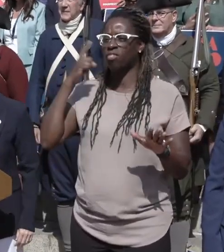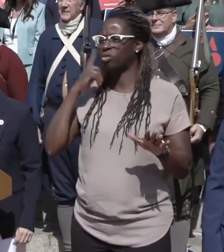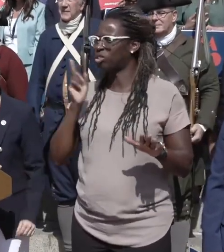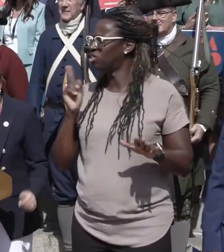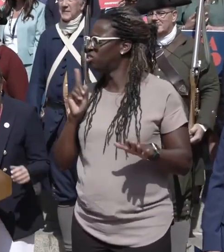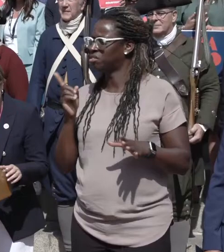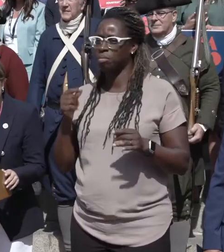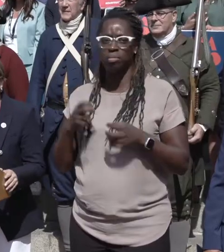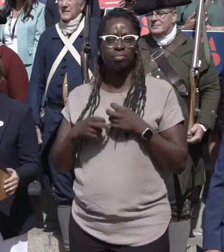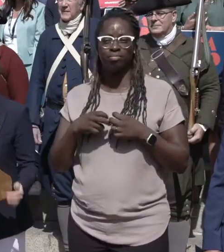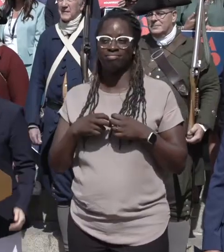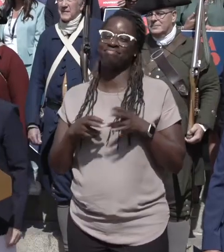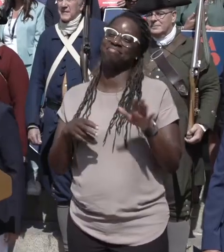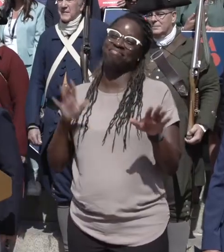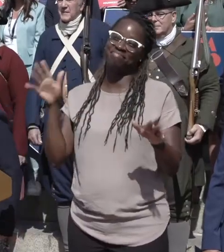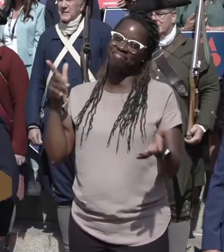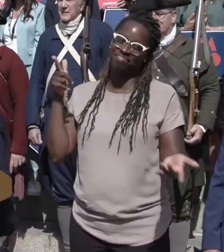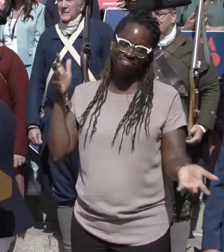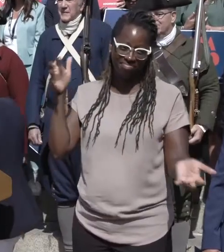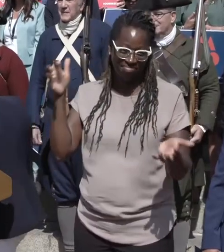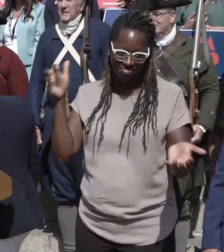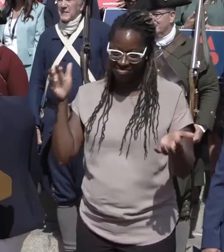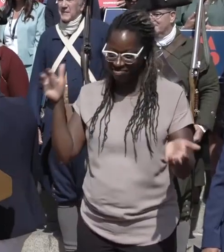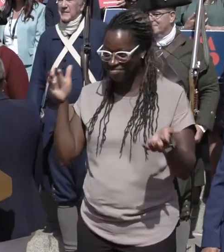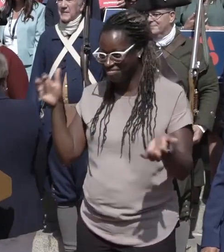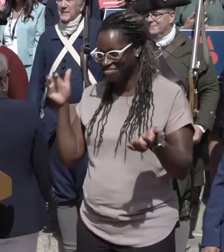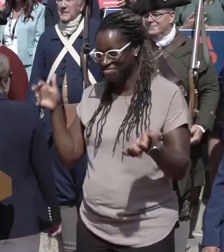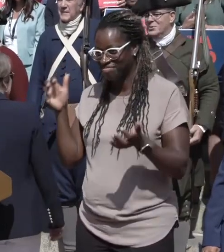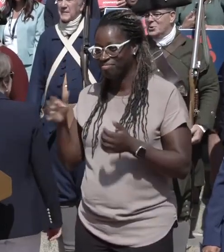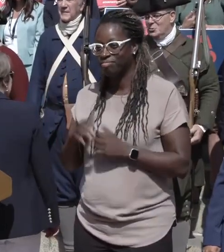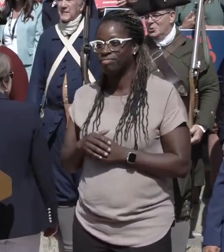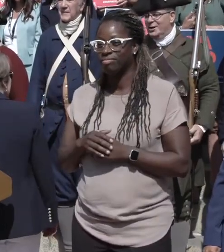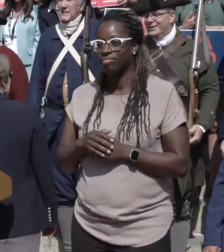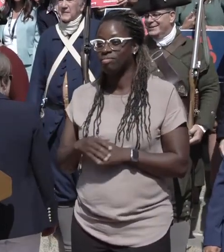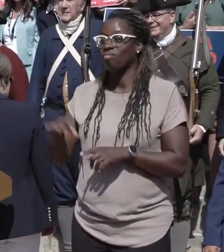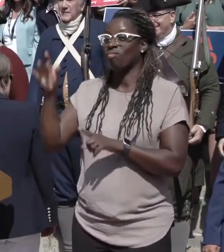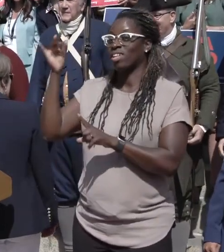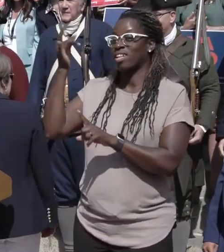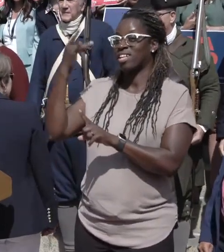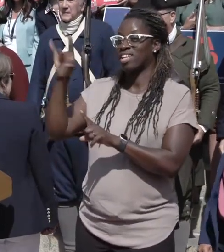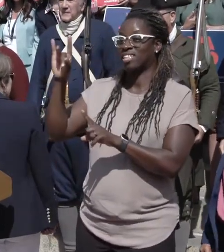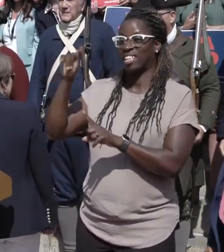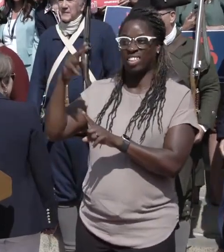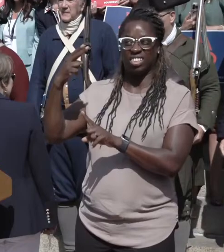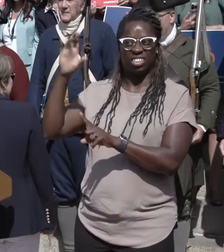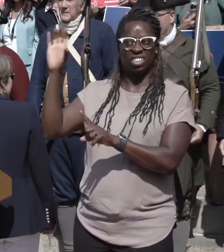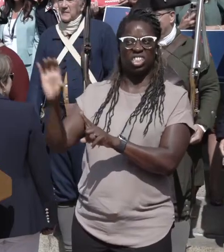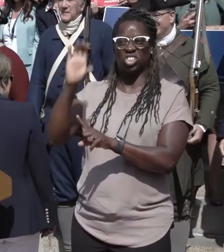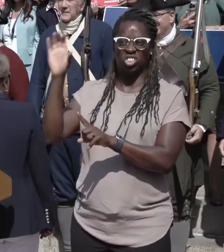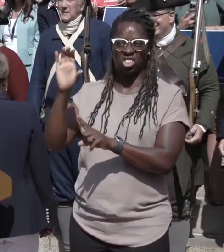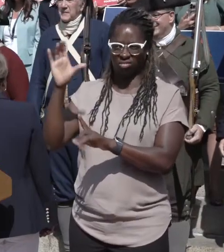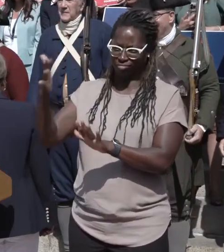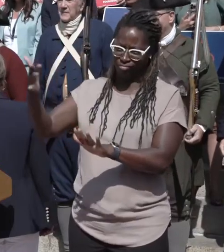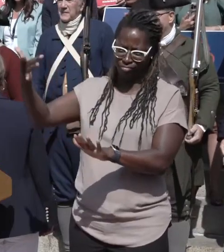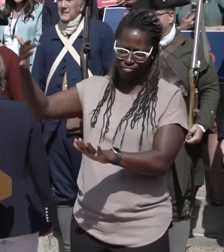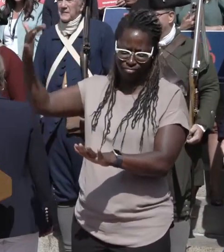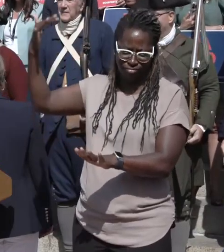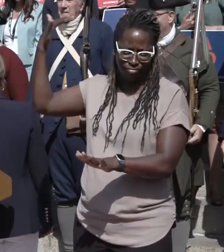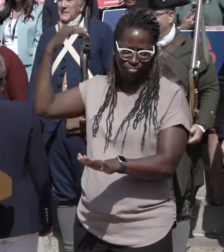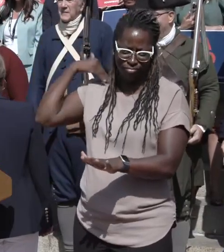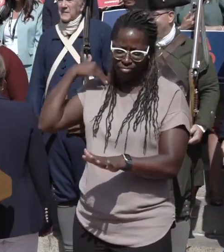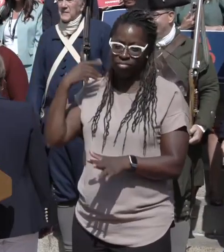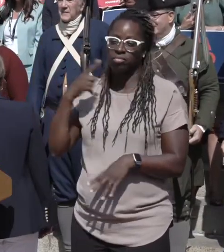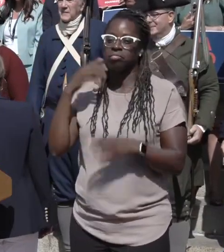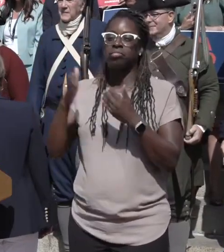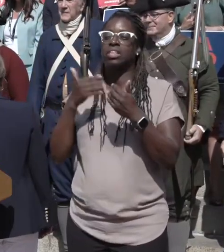Things were a little easier in the 18th century. Right? Good morning. Good morning. We're all assembled? Excellent. This is